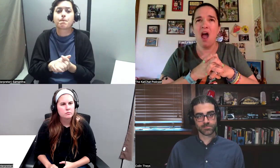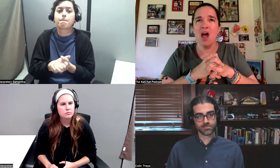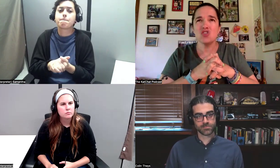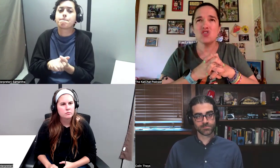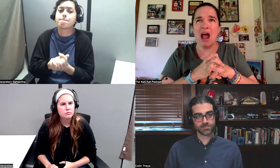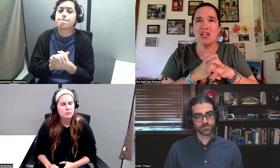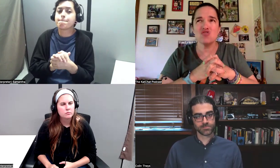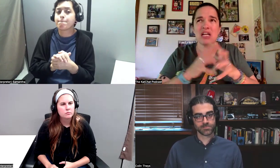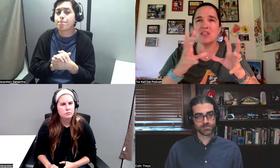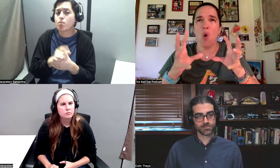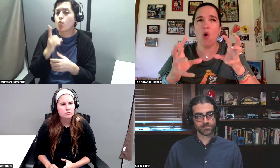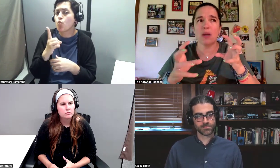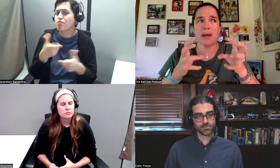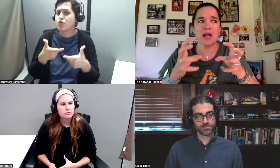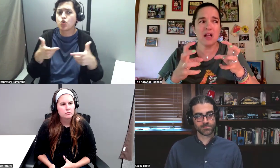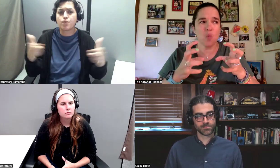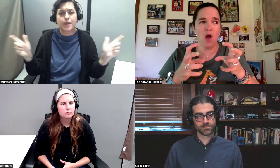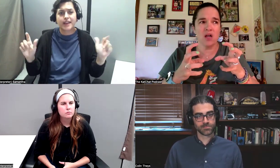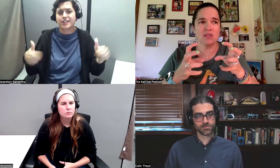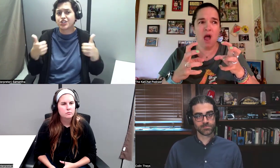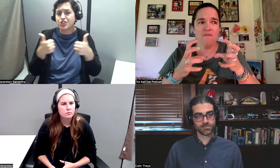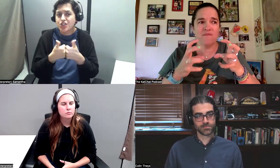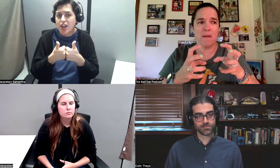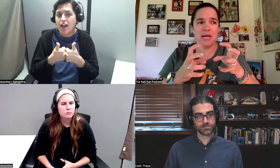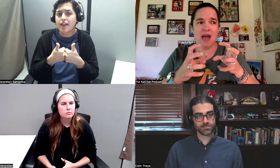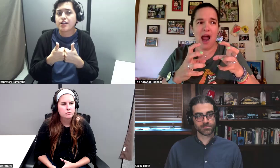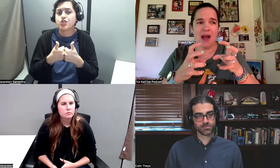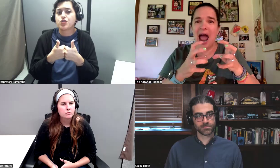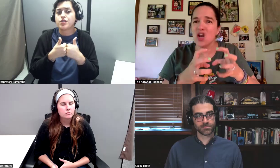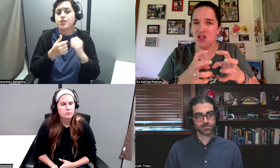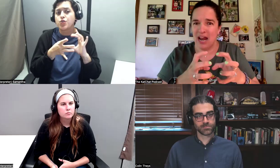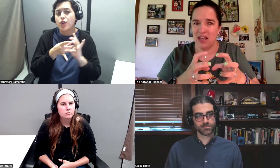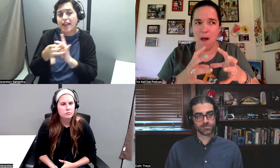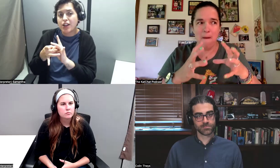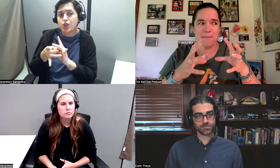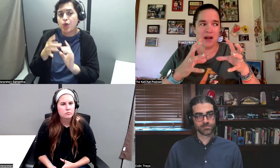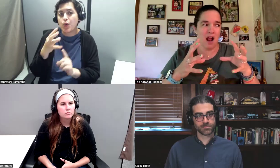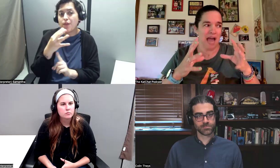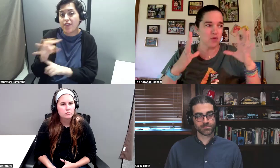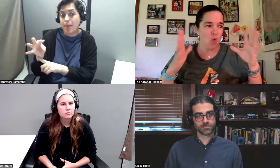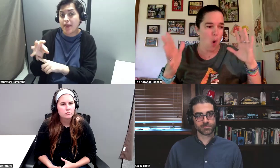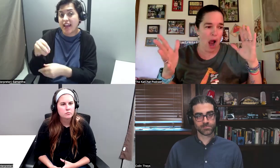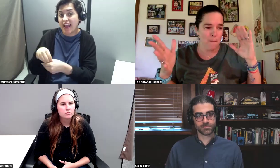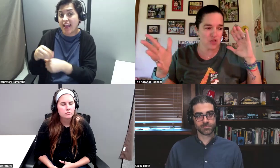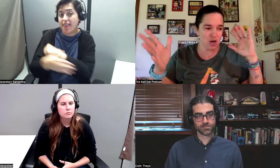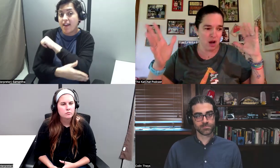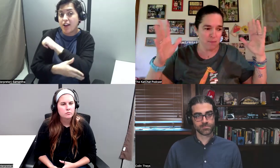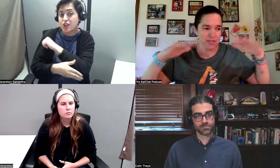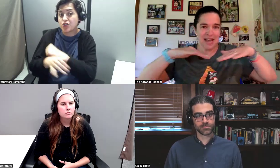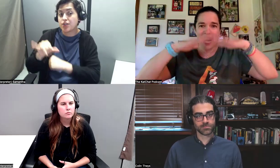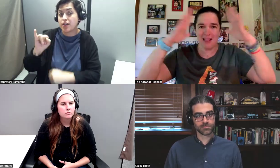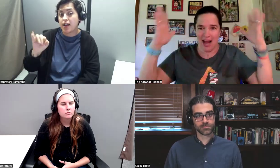biggest challenges or the biggest was blaming on Ireland because I don't know how